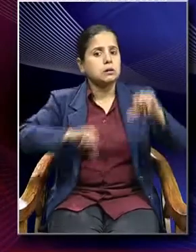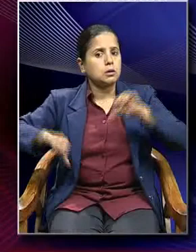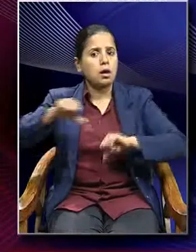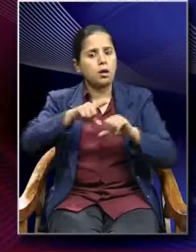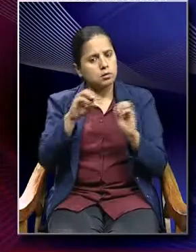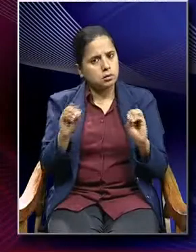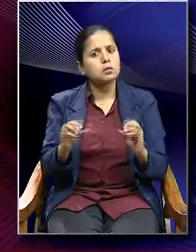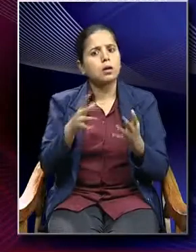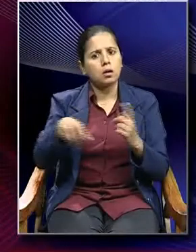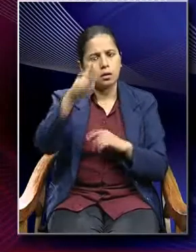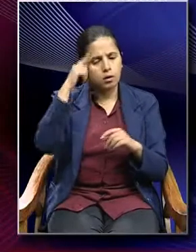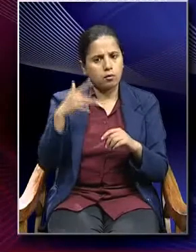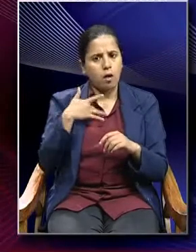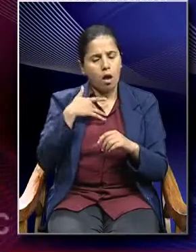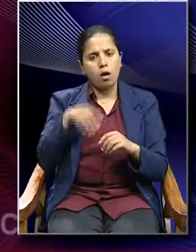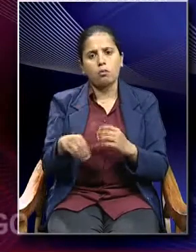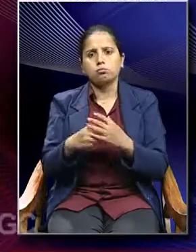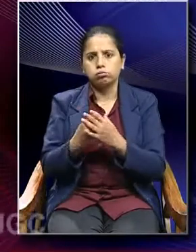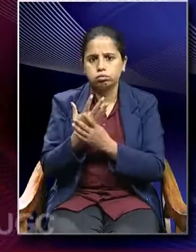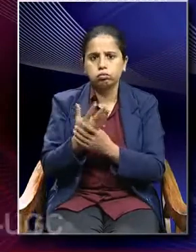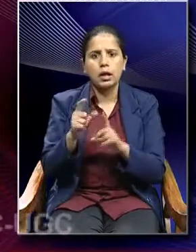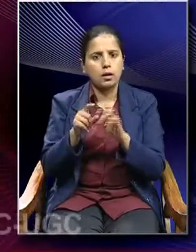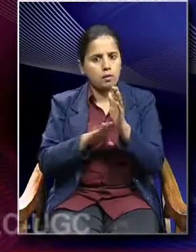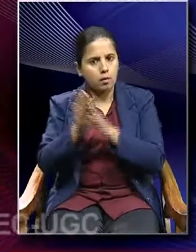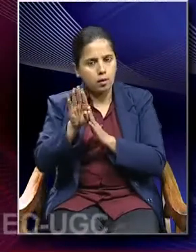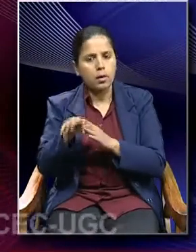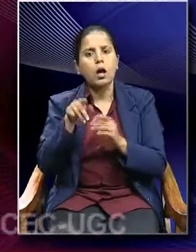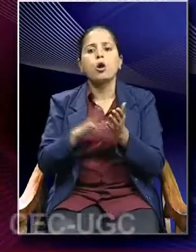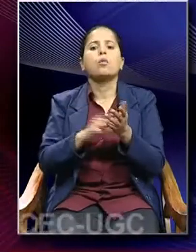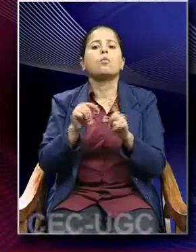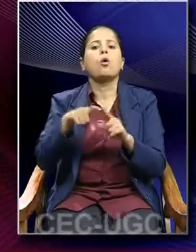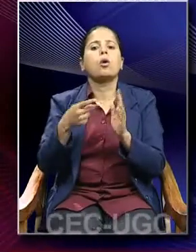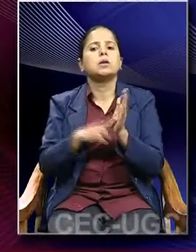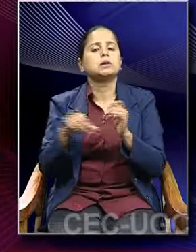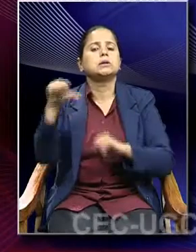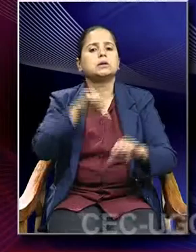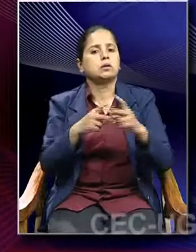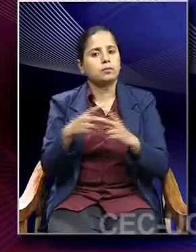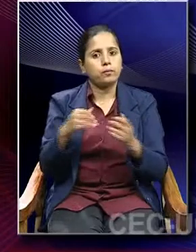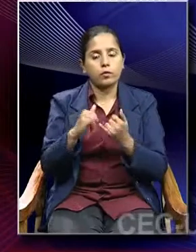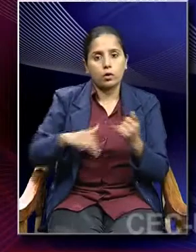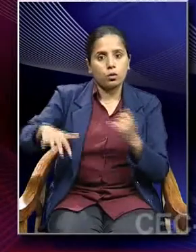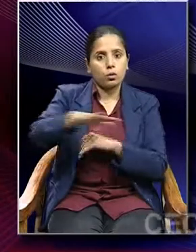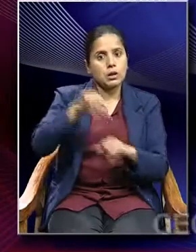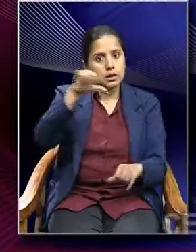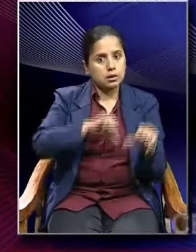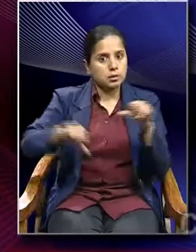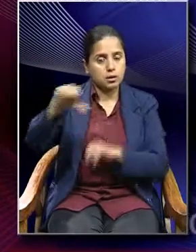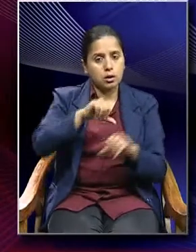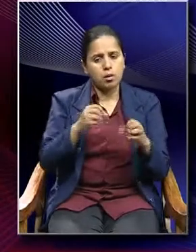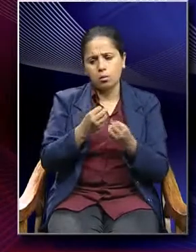started nurturing and growing, developing because of modern sciences. So social sciences, most of the